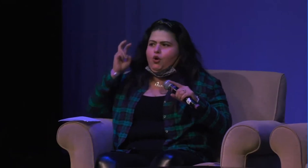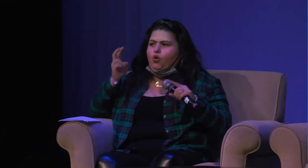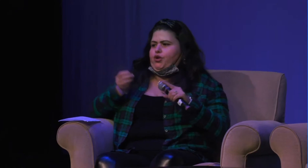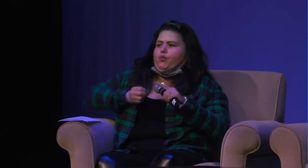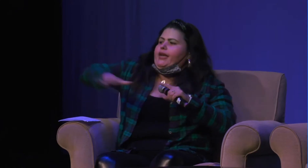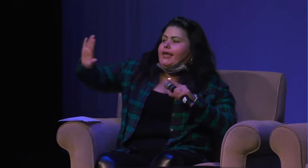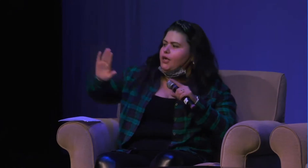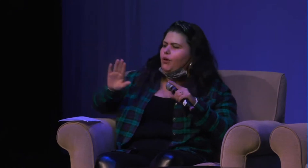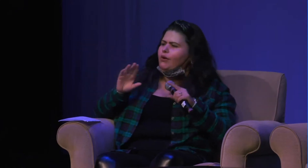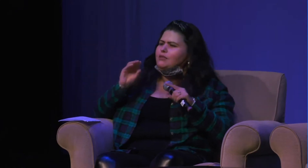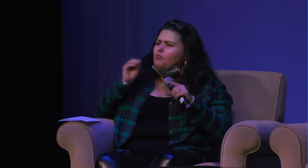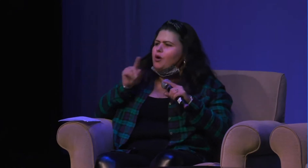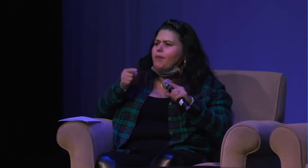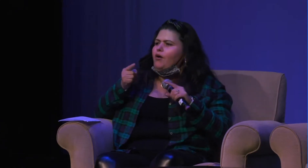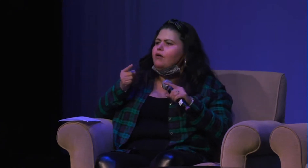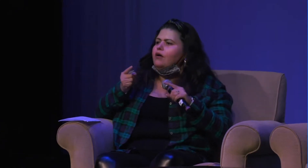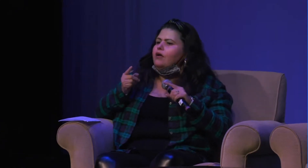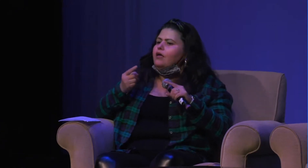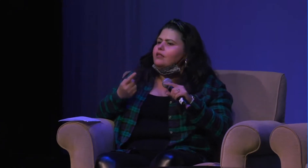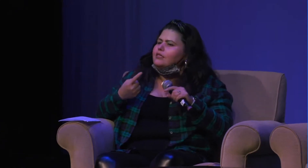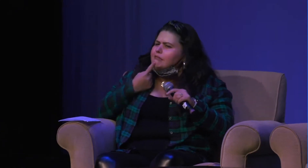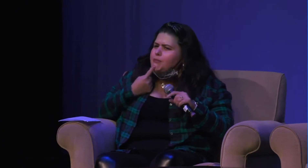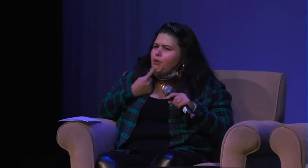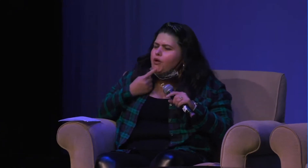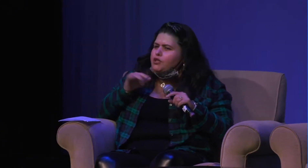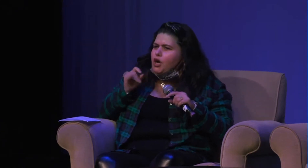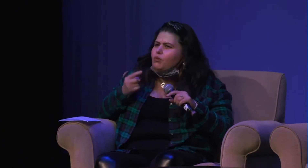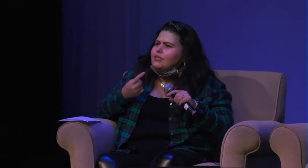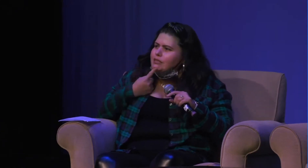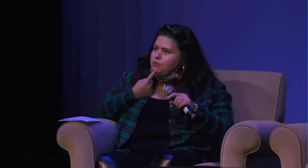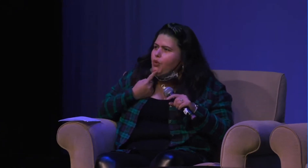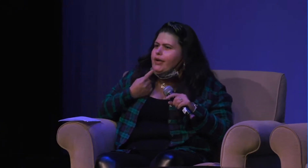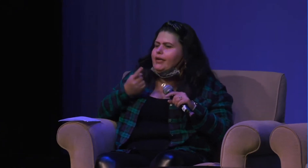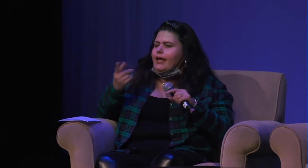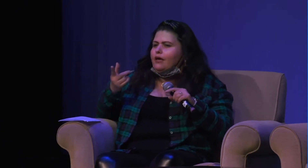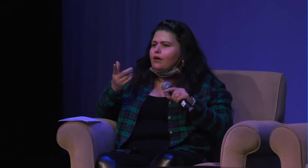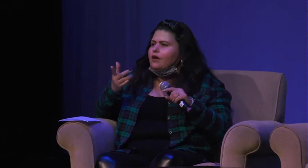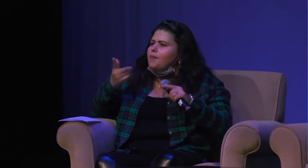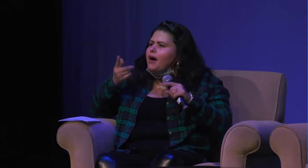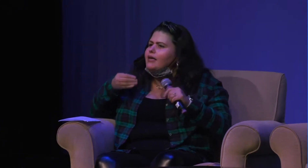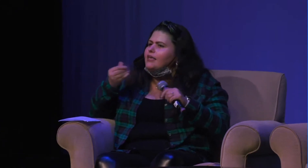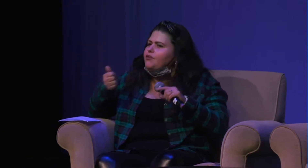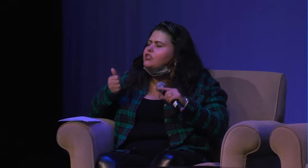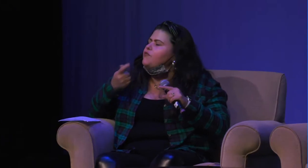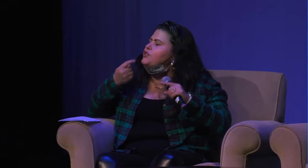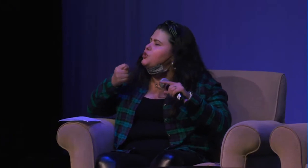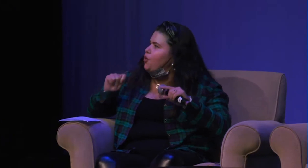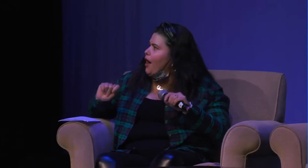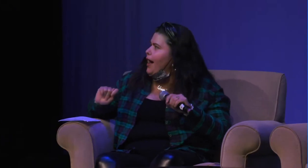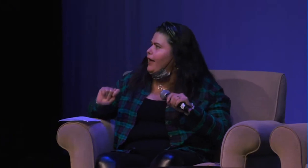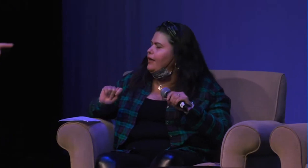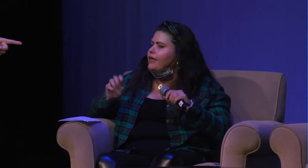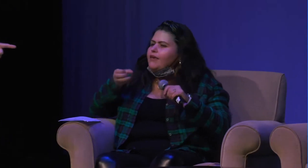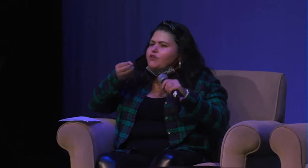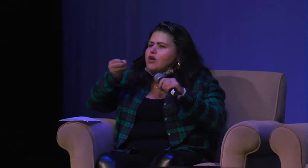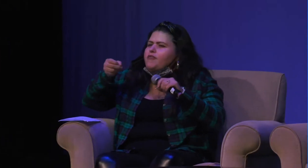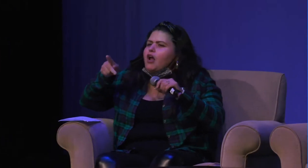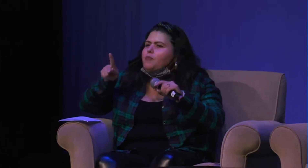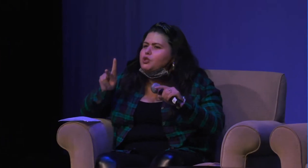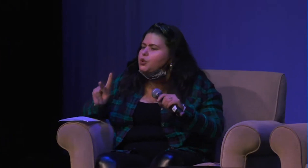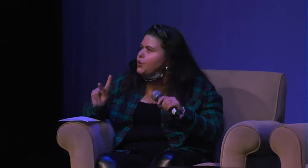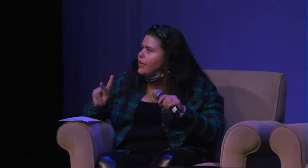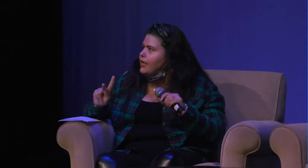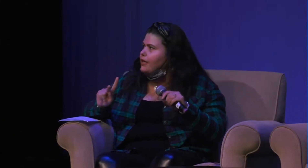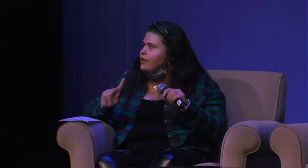you got your cochlear, we're gonna kick you out. It's more about, Joe was disappointed, like, come on, give yourself a try. Give yourself